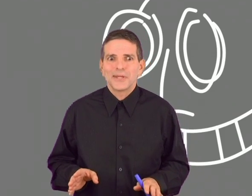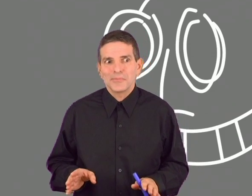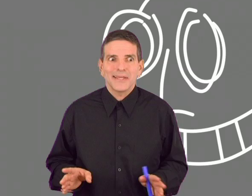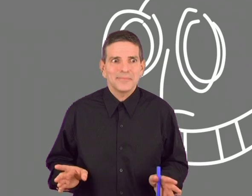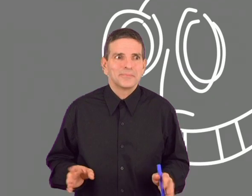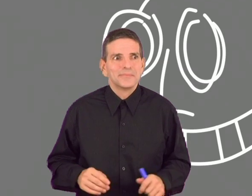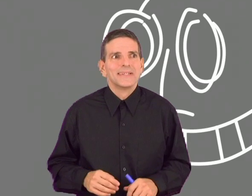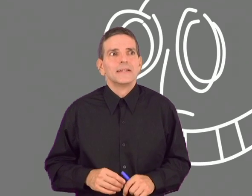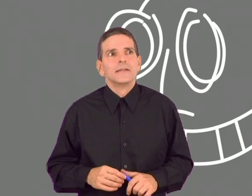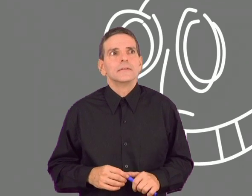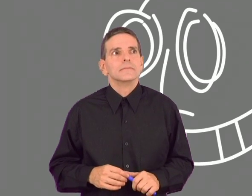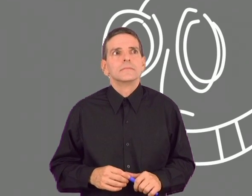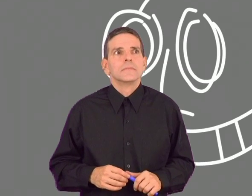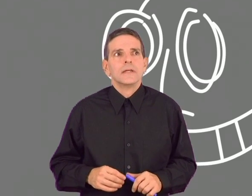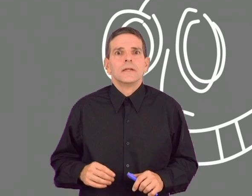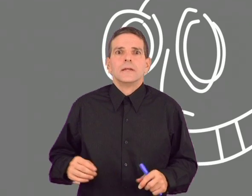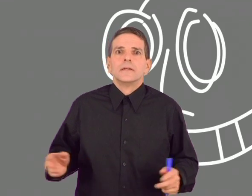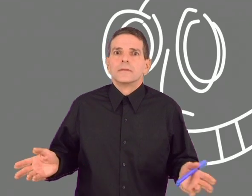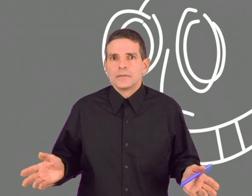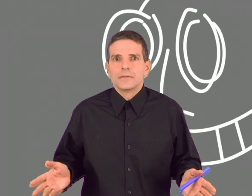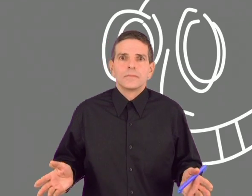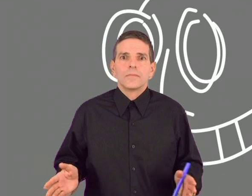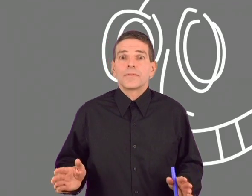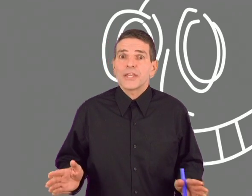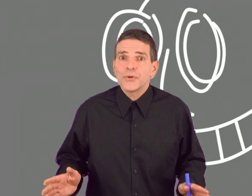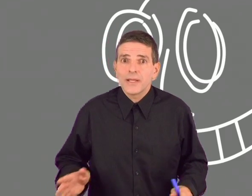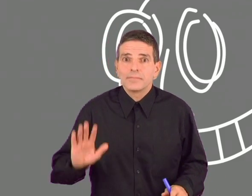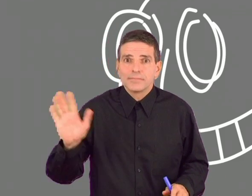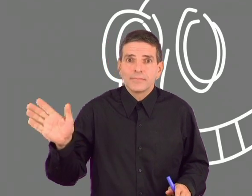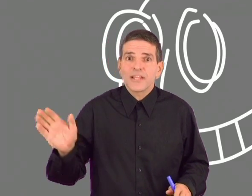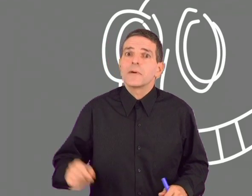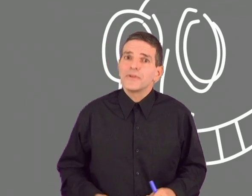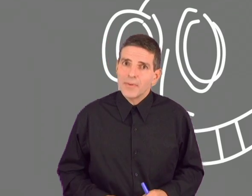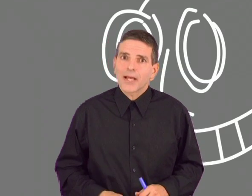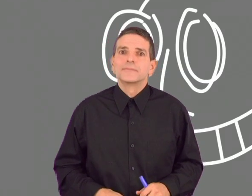not me. Thank you, and that's my feedback.